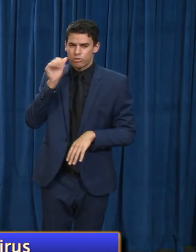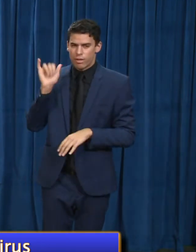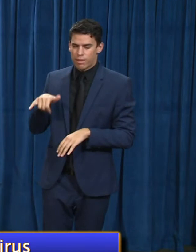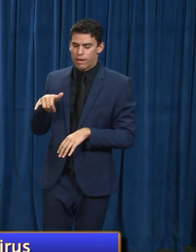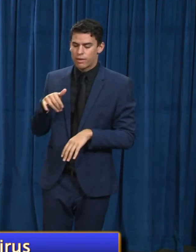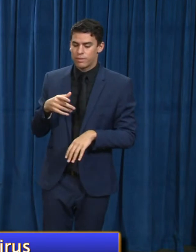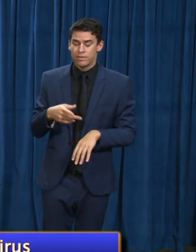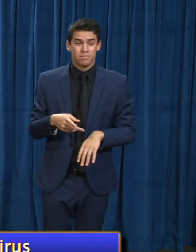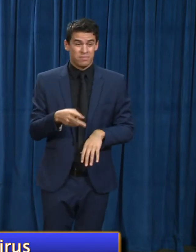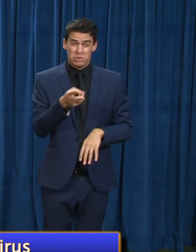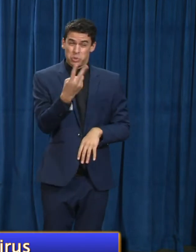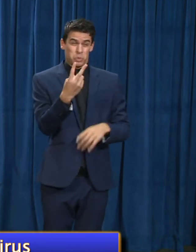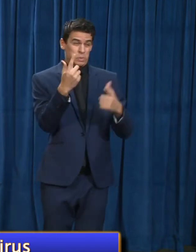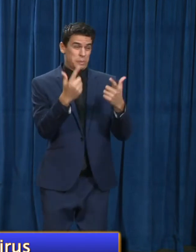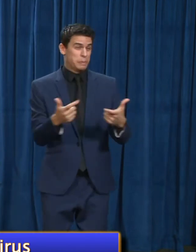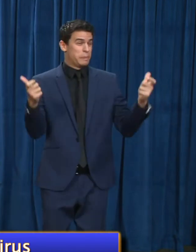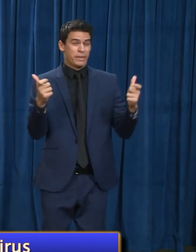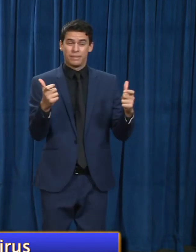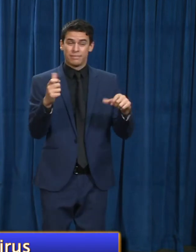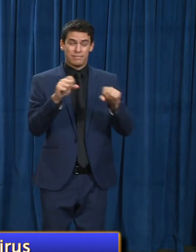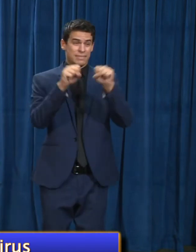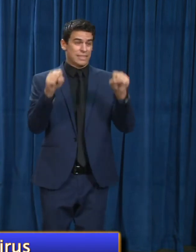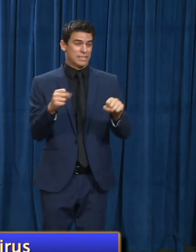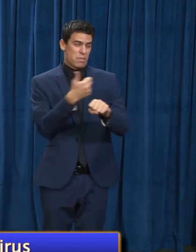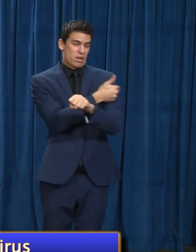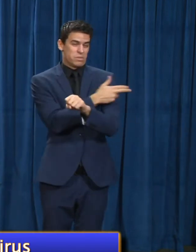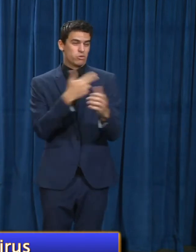the 2 largest systems.